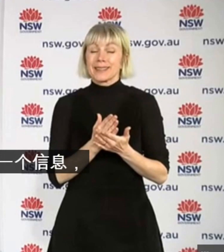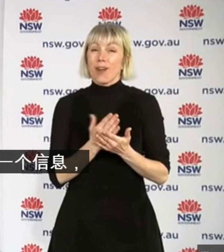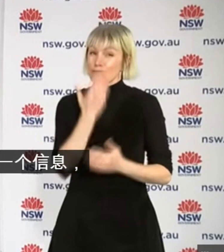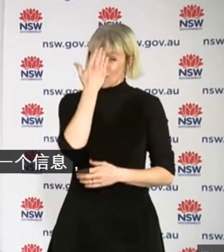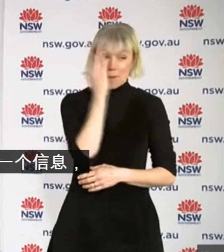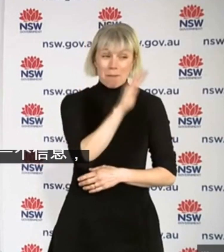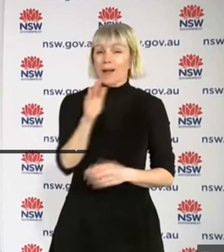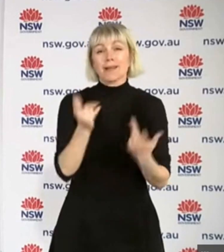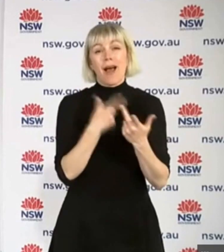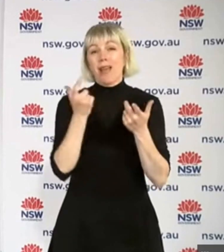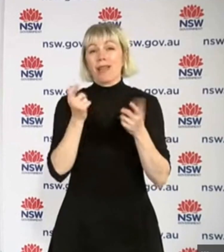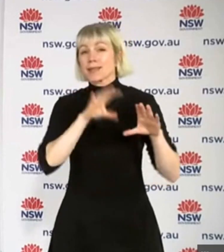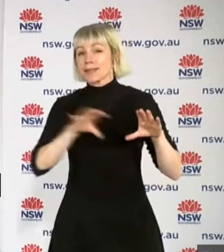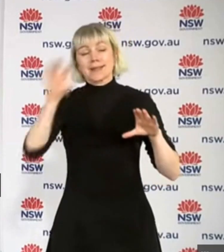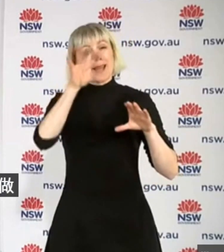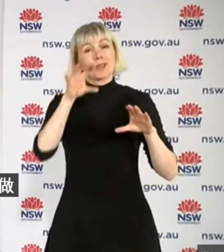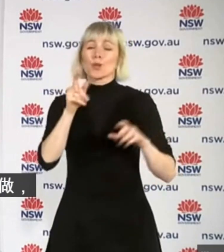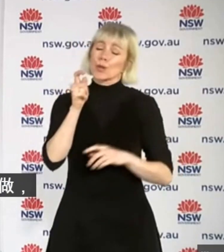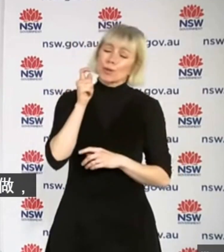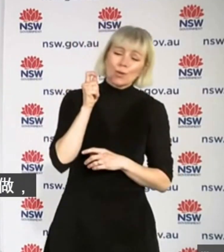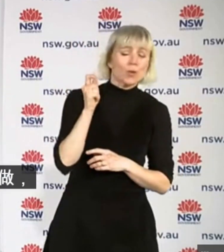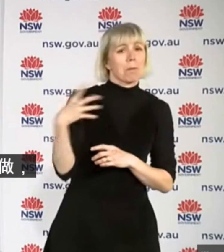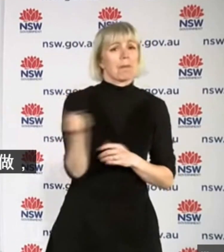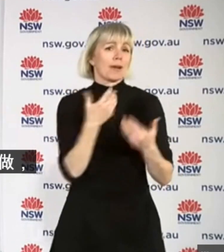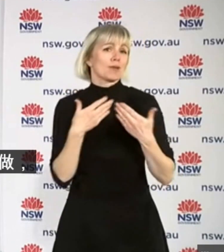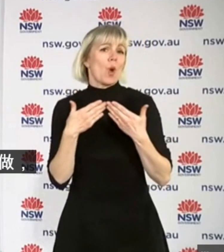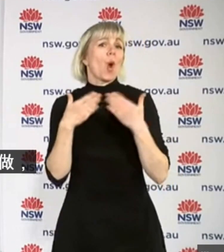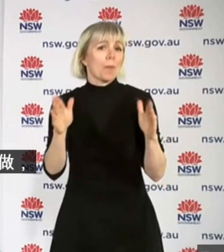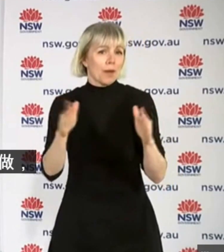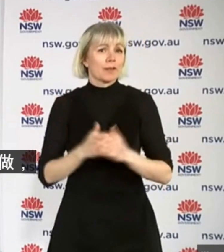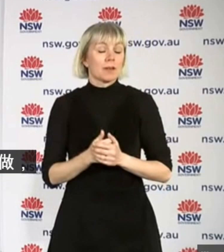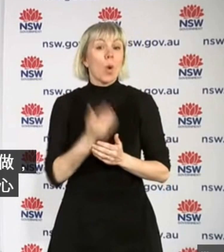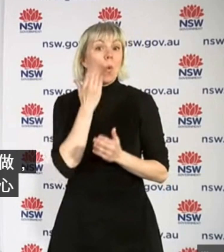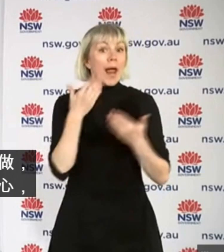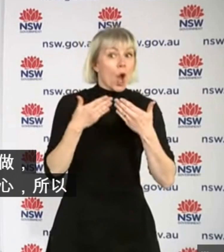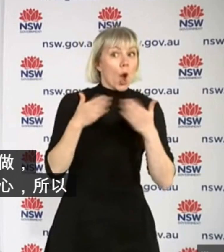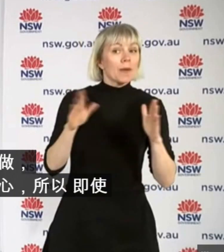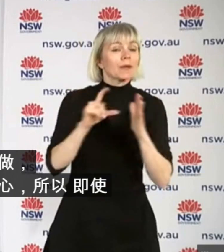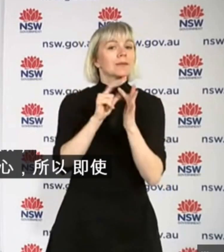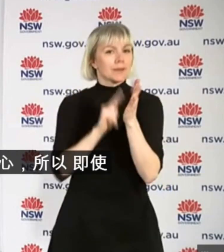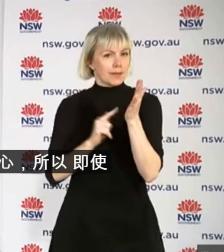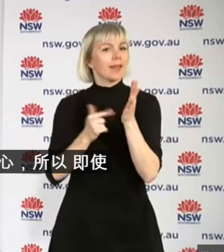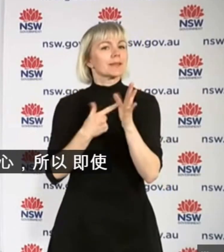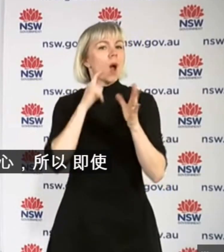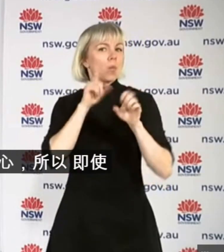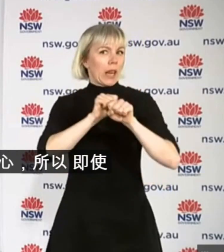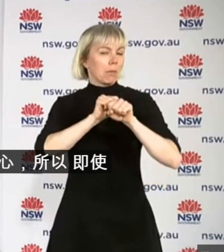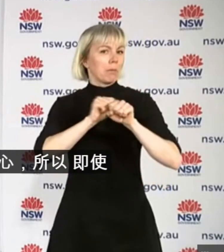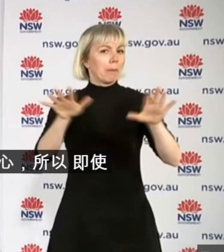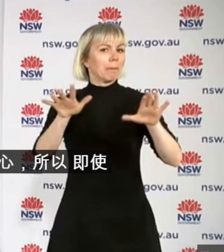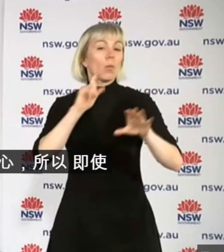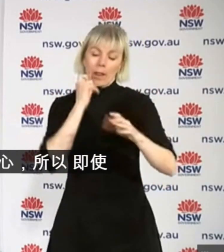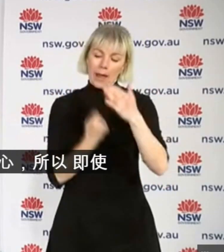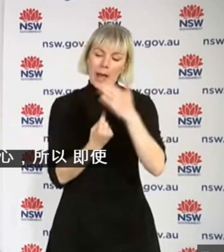up. And no matter when you choose to do that, Delta is going to come within you. So even if you have 80% or